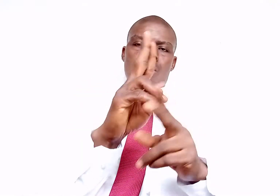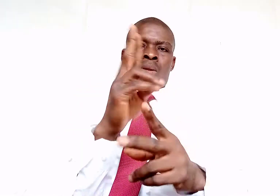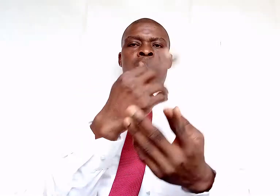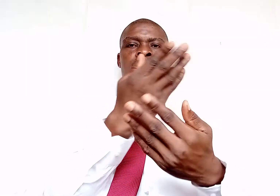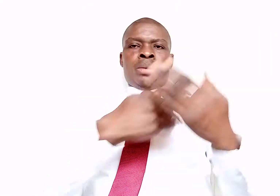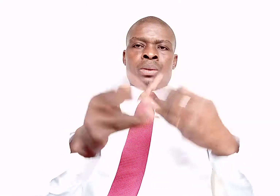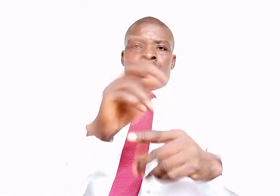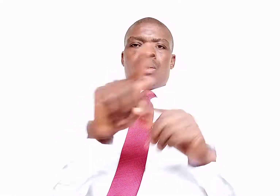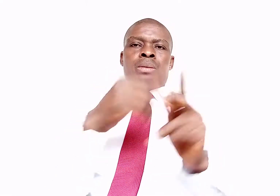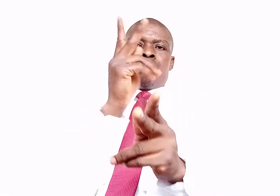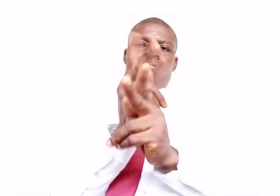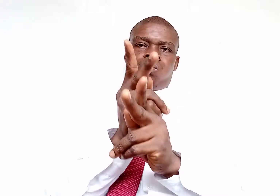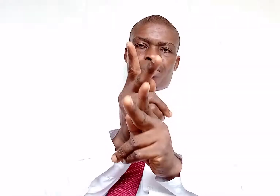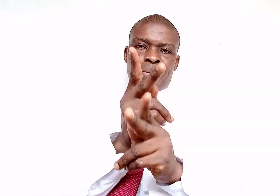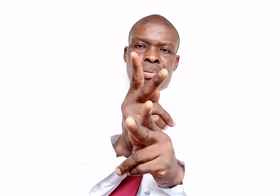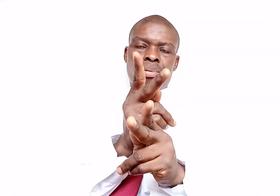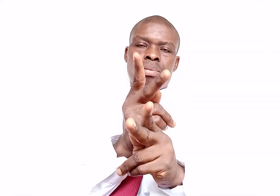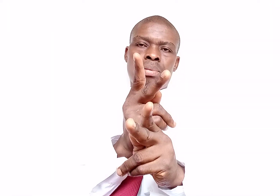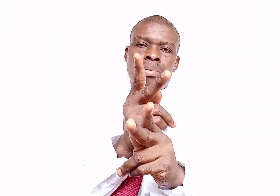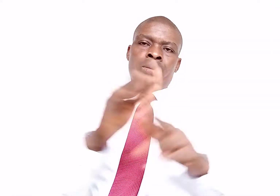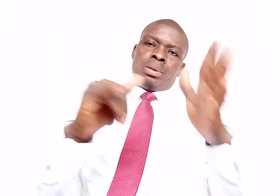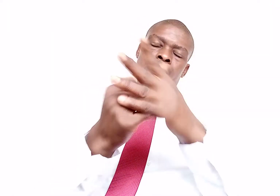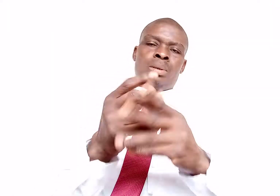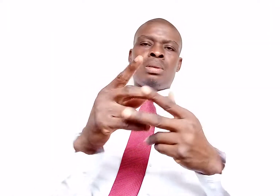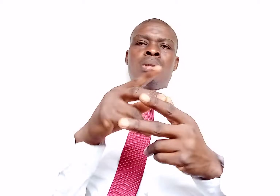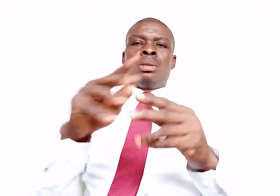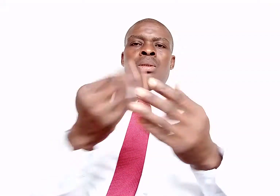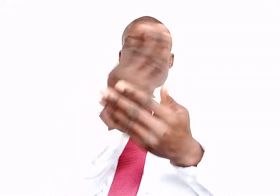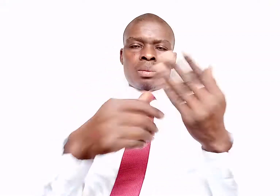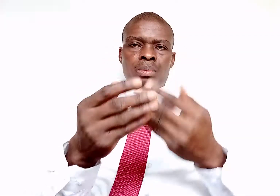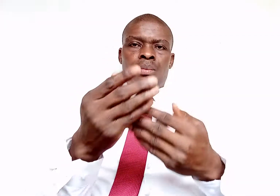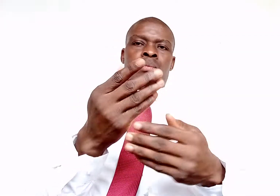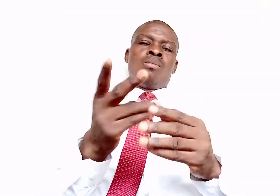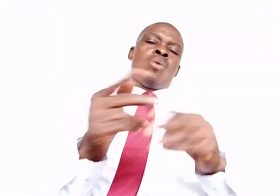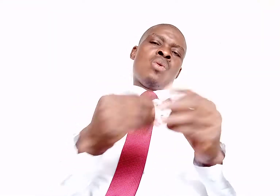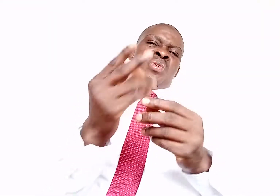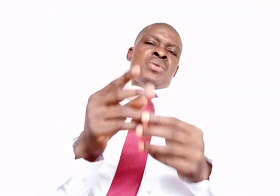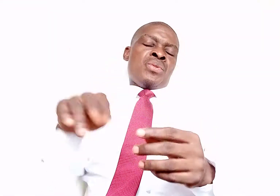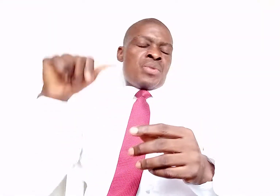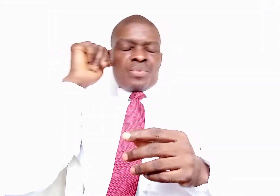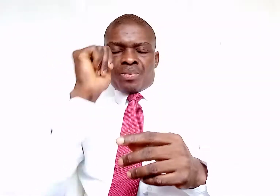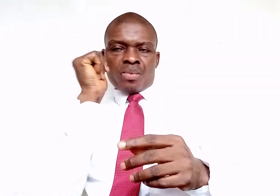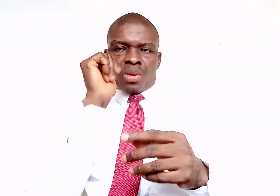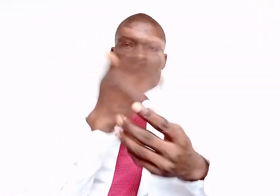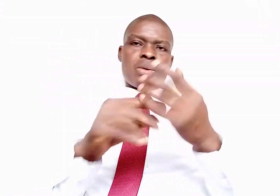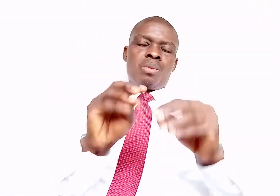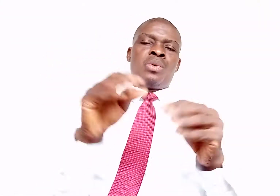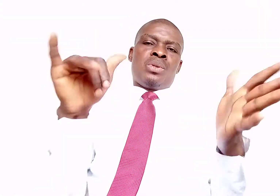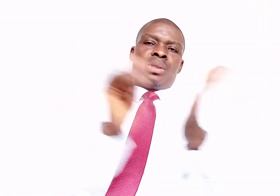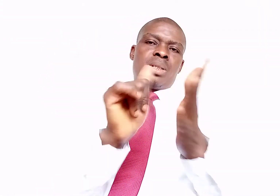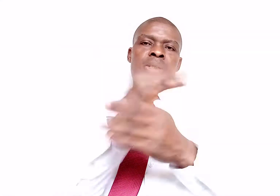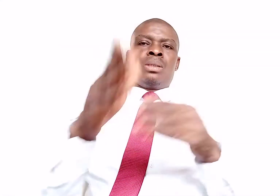stored. It also produces the female hormones that controls pubertal changes